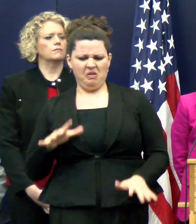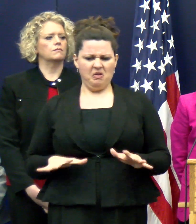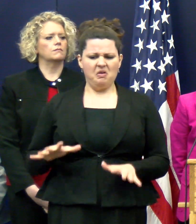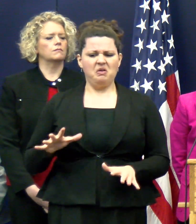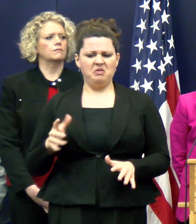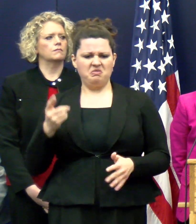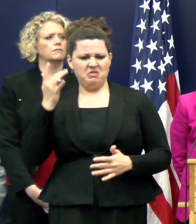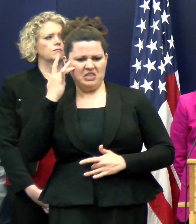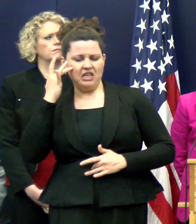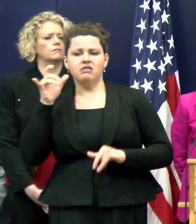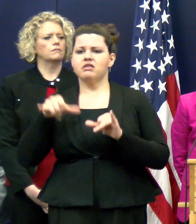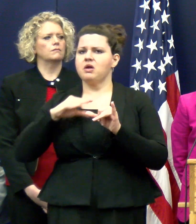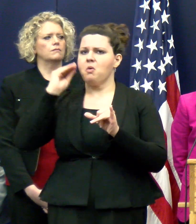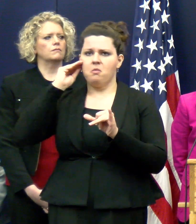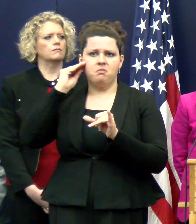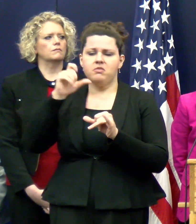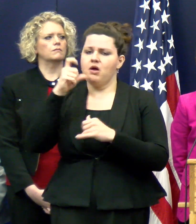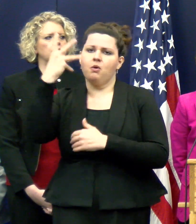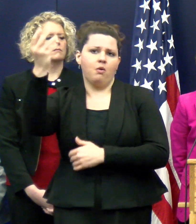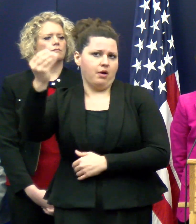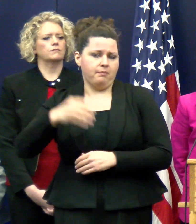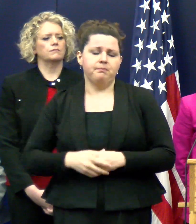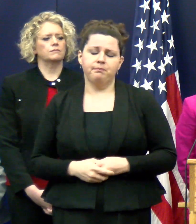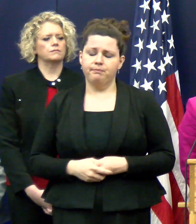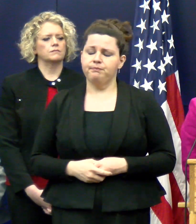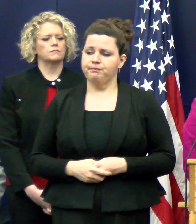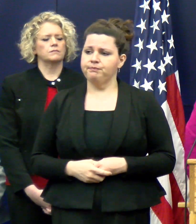away from other people, particularly our high-risk groups.